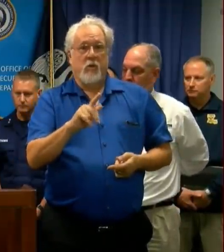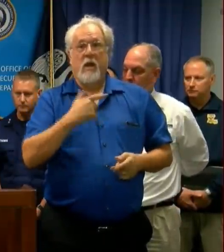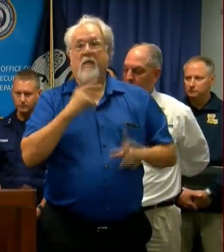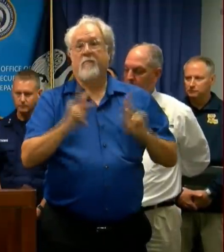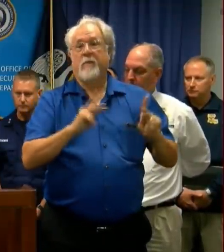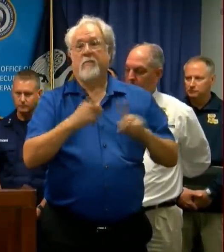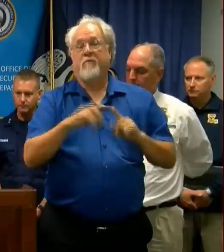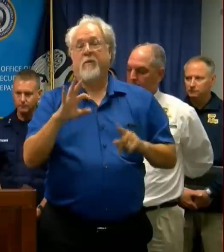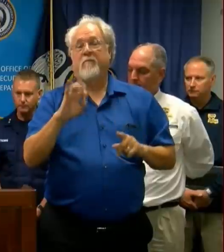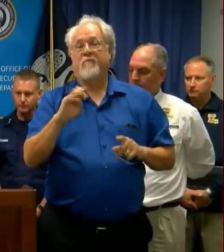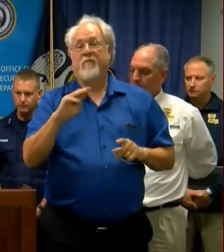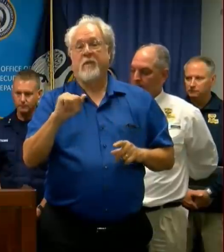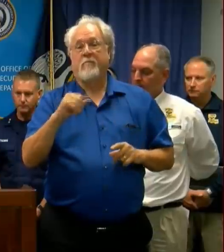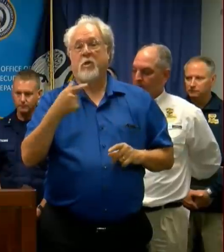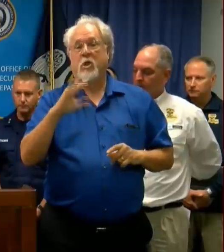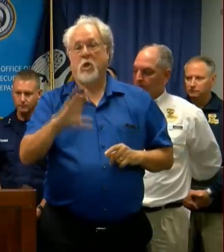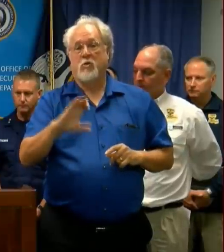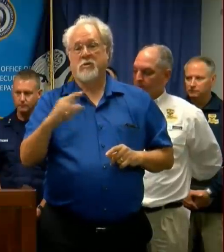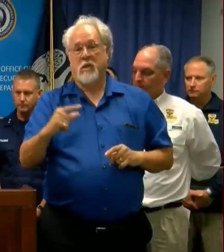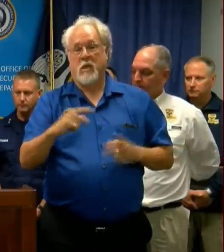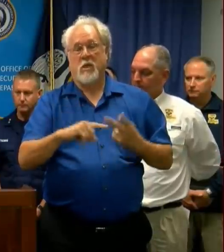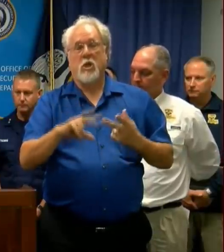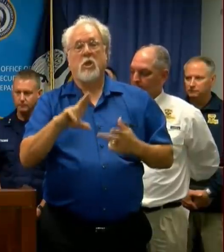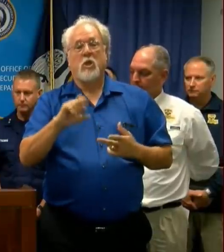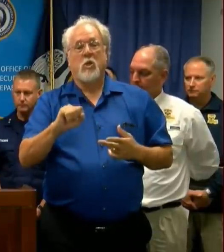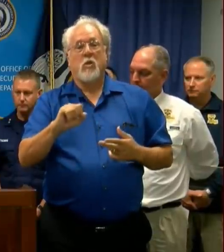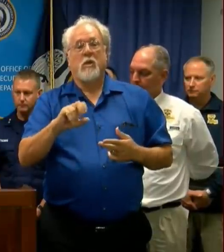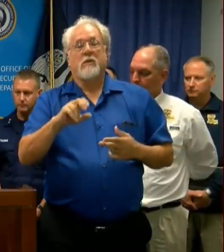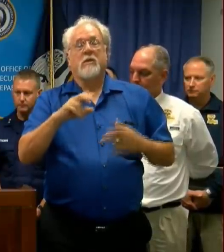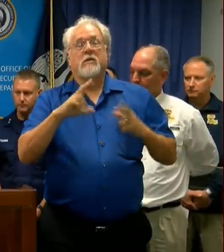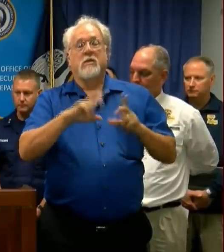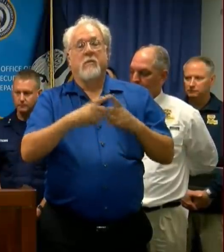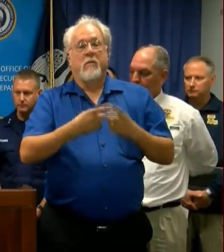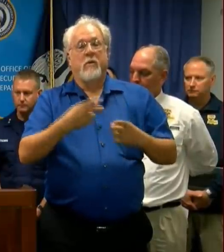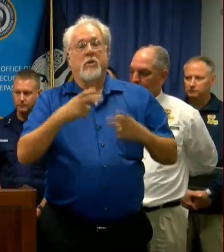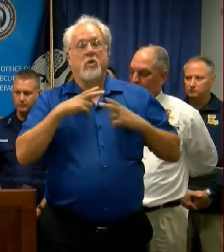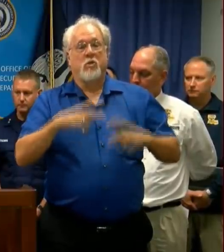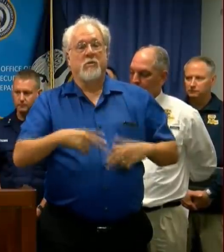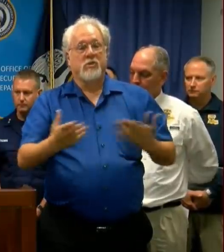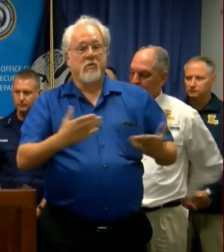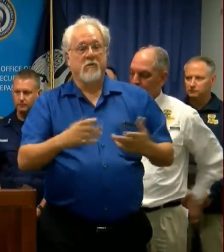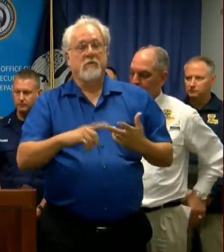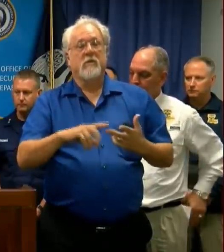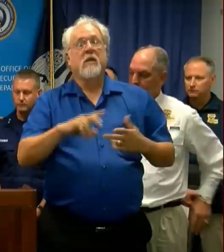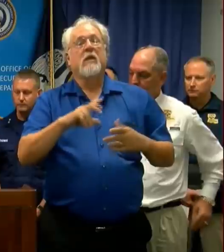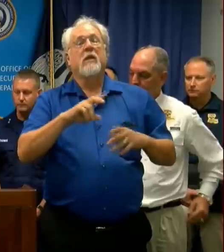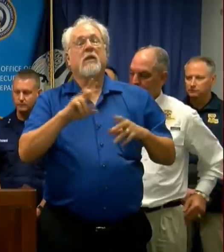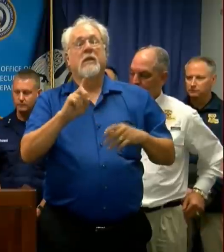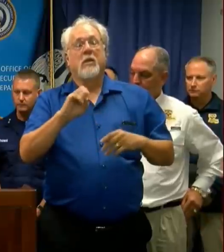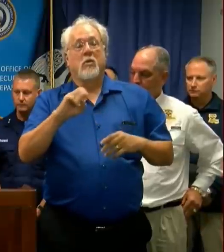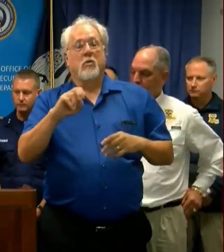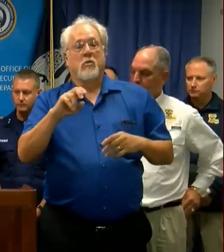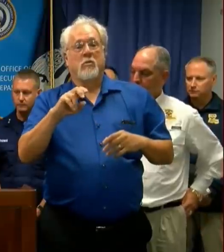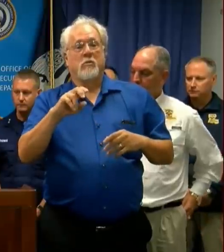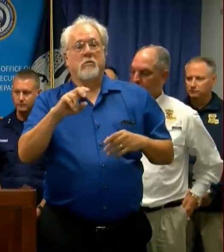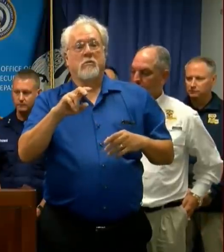personnel from FEMA, U.S. Coast Guard, U.S. Department of Health and Human Services, U.S. Department of Defense on the ground in Louisiana supporting the state.